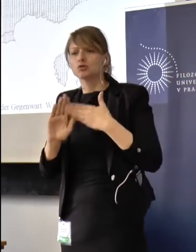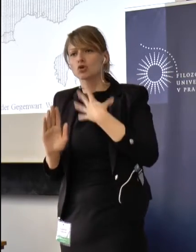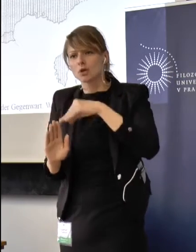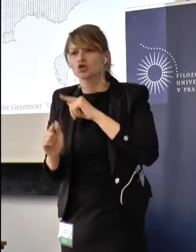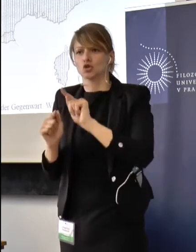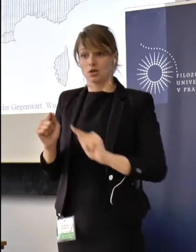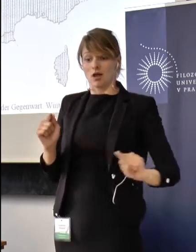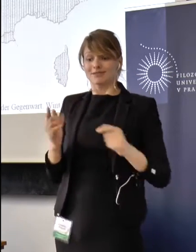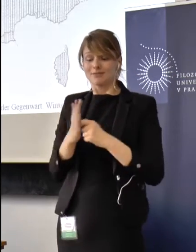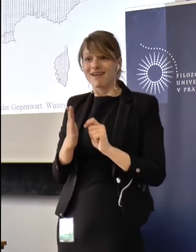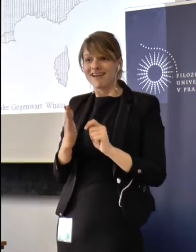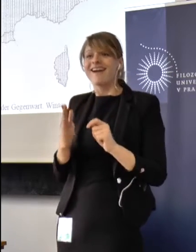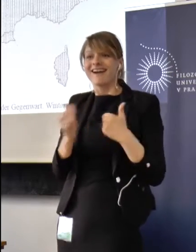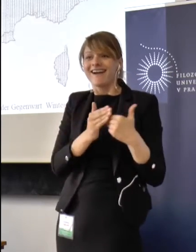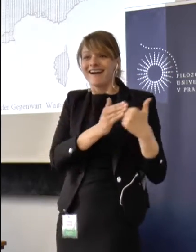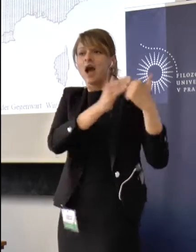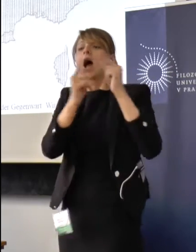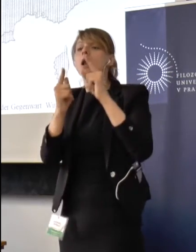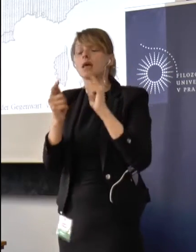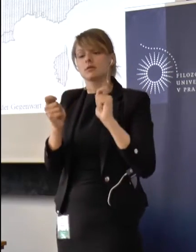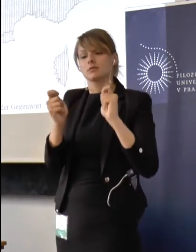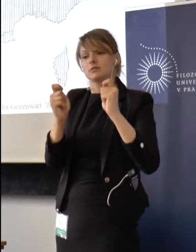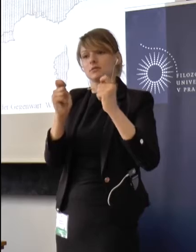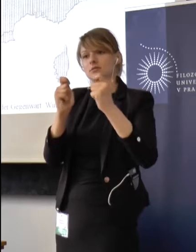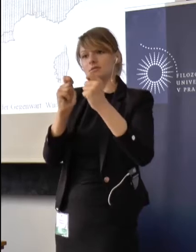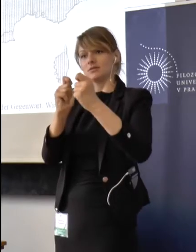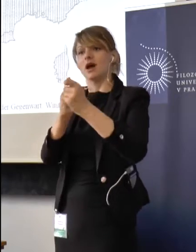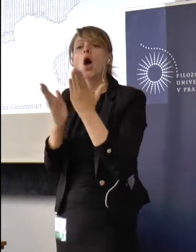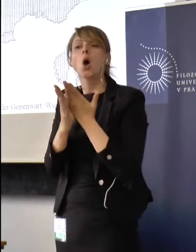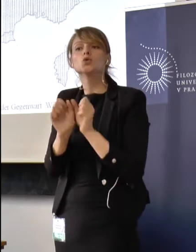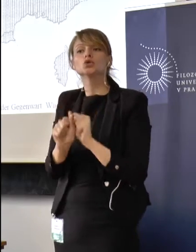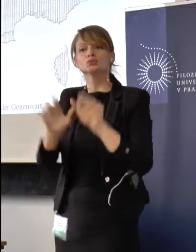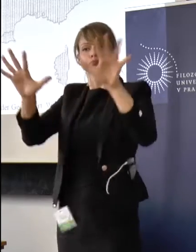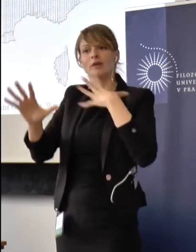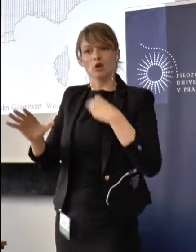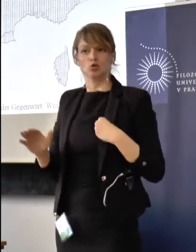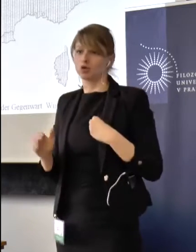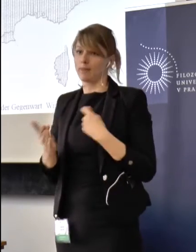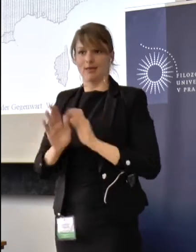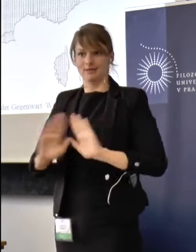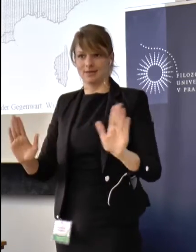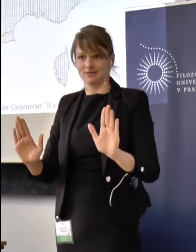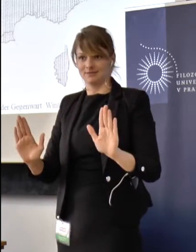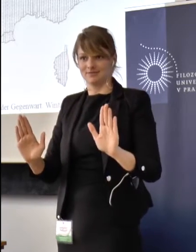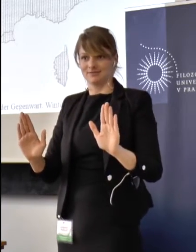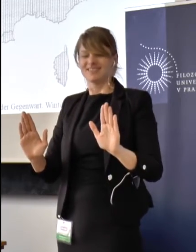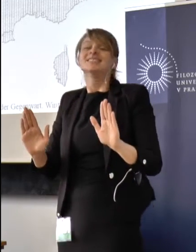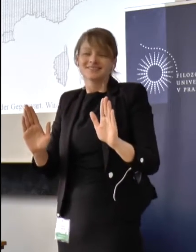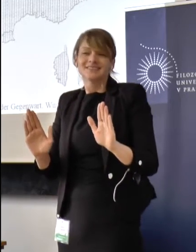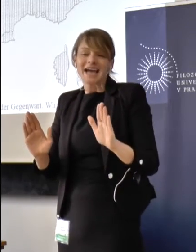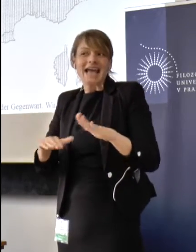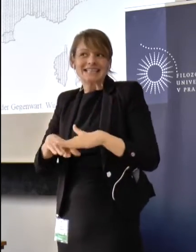very strong in Brussels. So. And because this is so, because the languages are